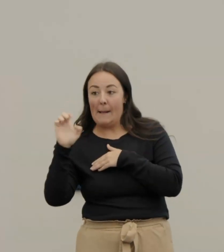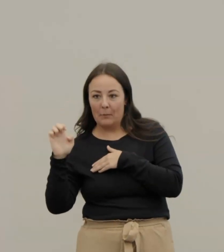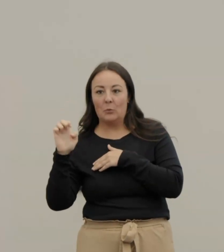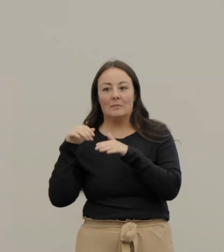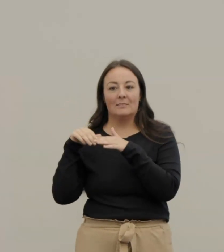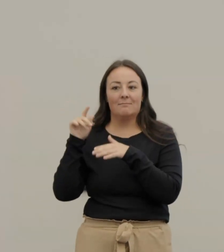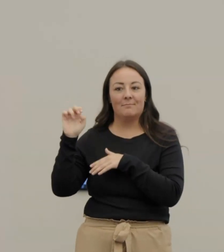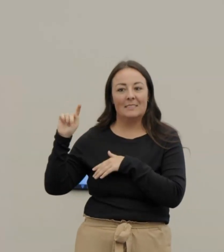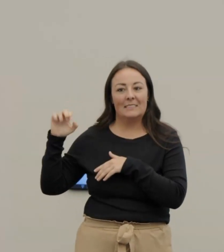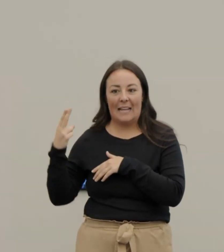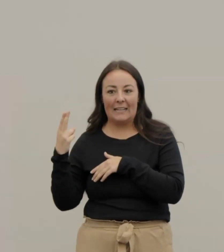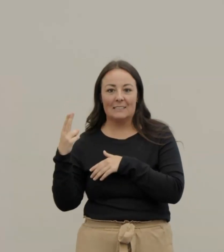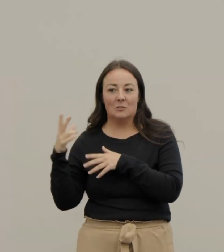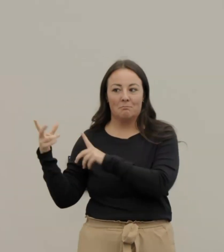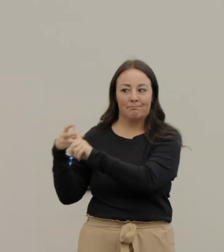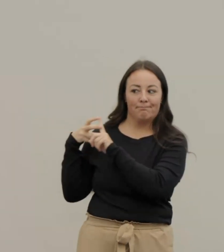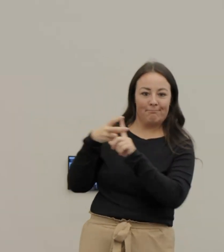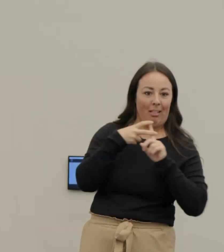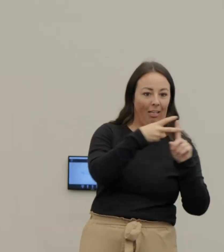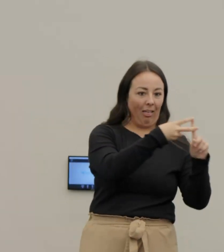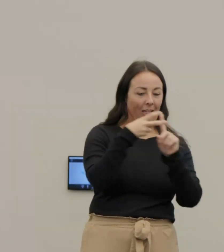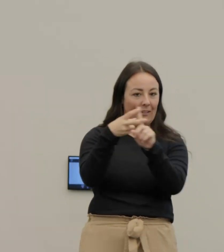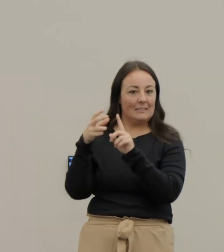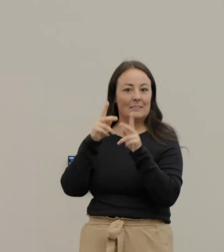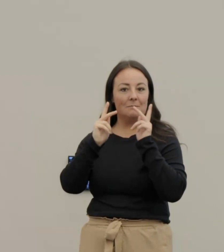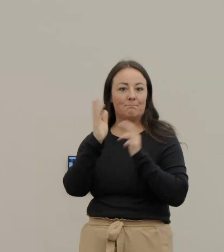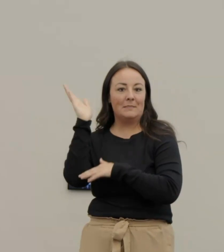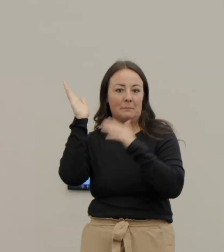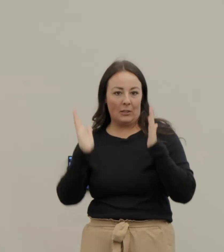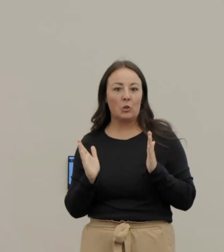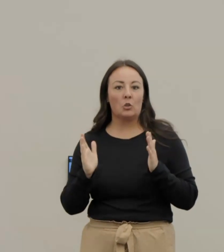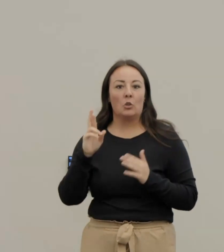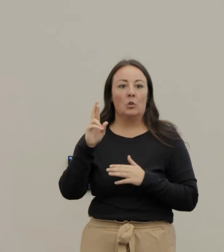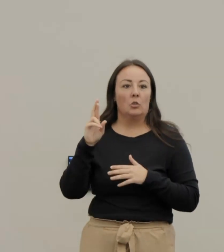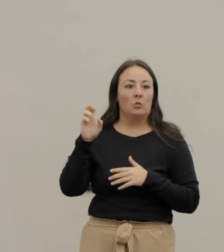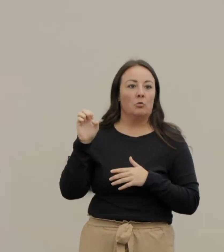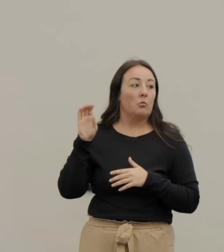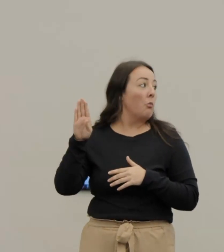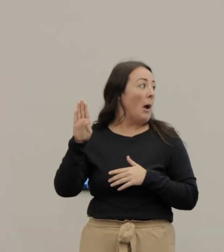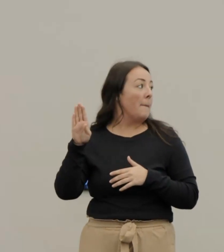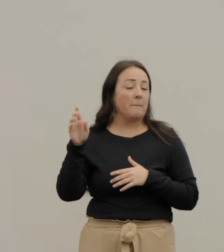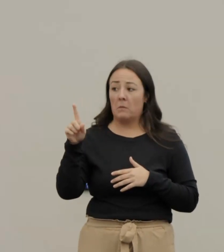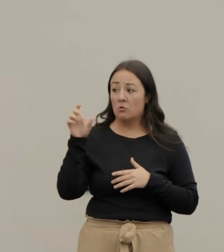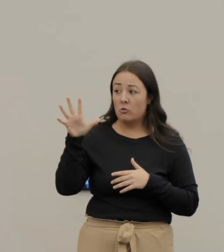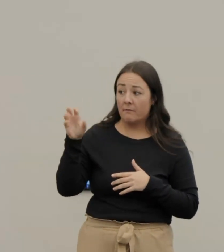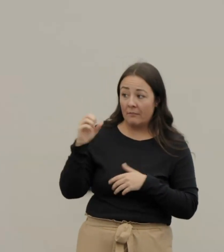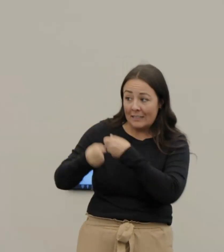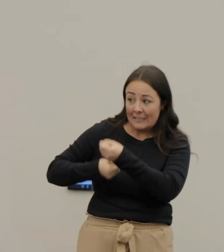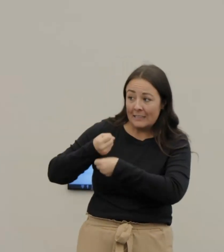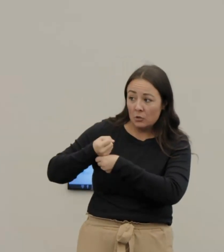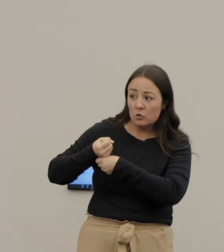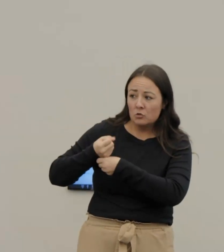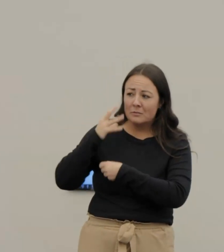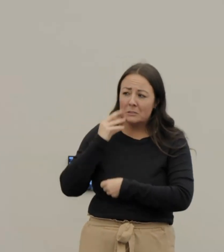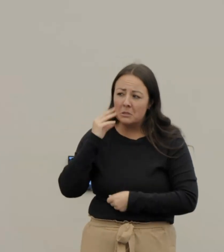and pulling the speakers together for this event. Because Rob, 150 years-ish of